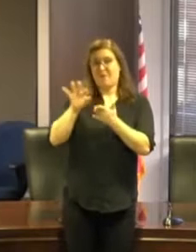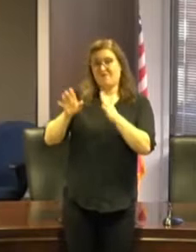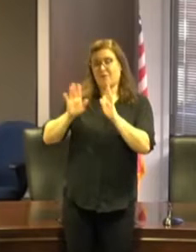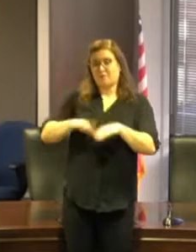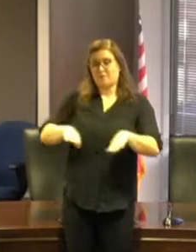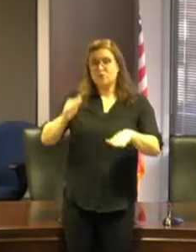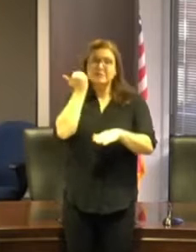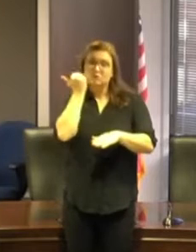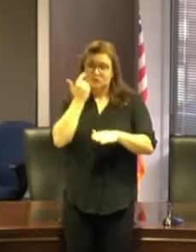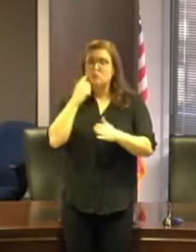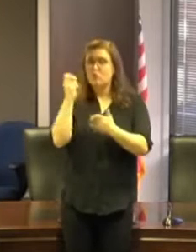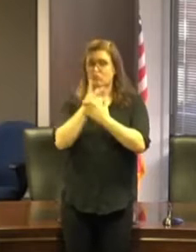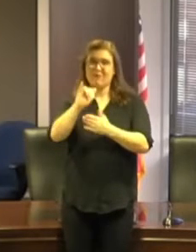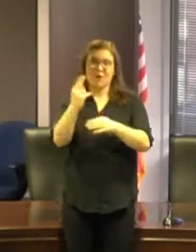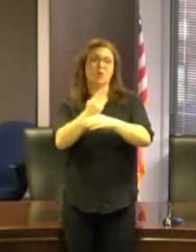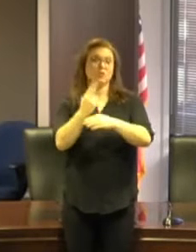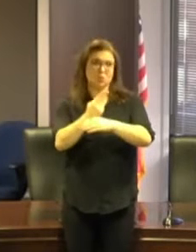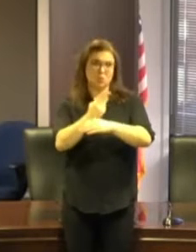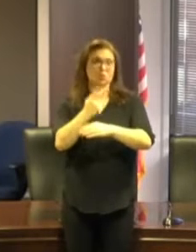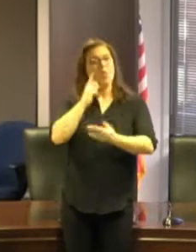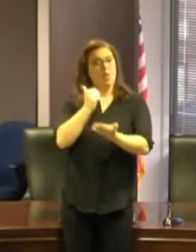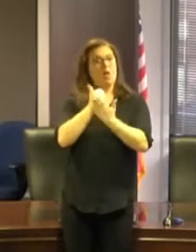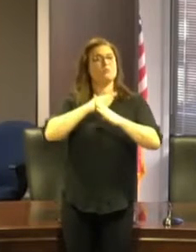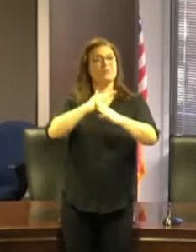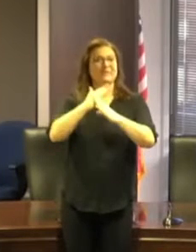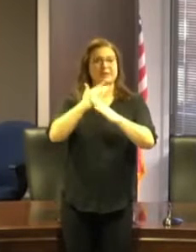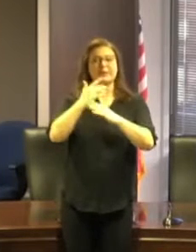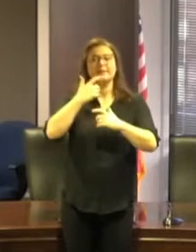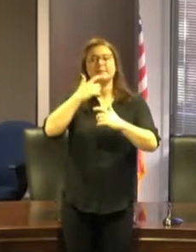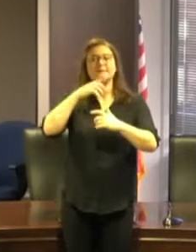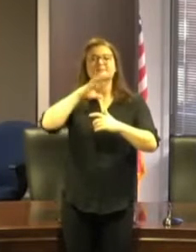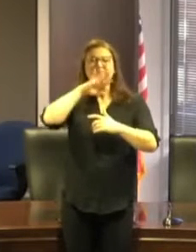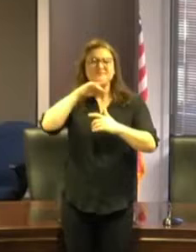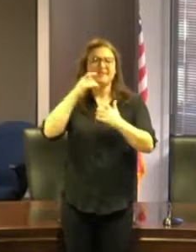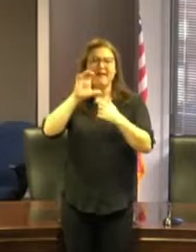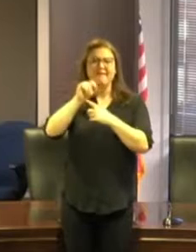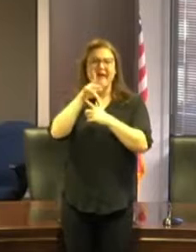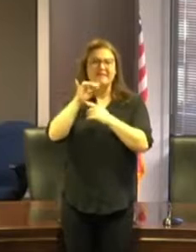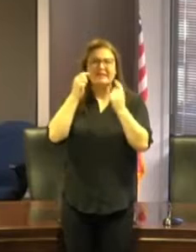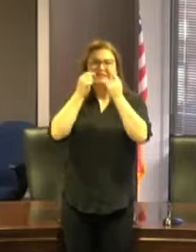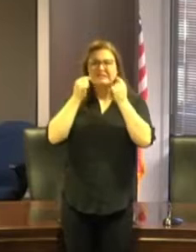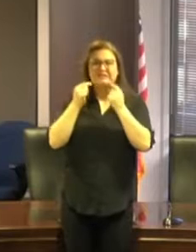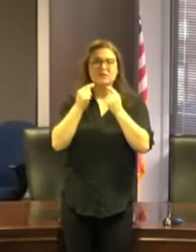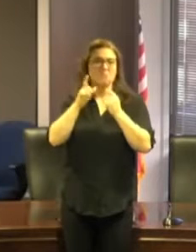fluoride to stop the progression of cavities on primary teeth in children without having to drill